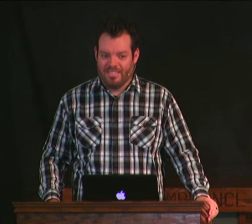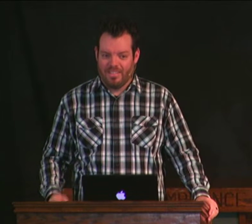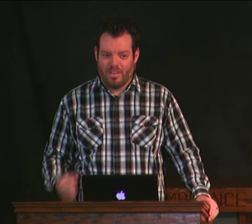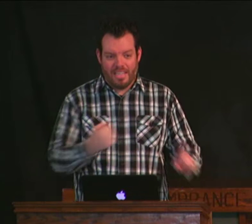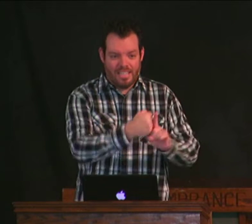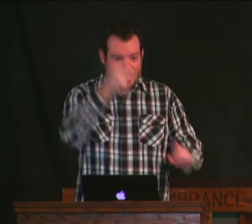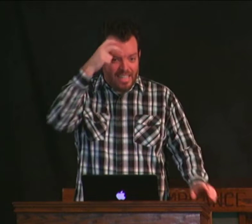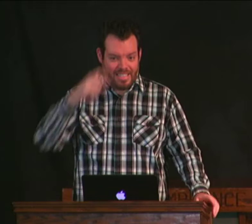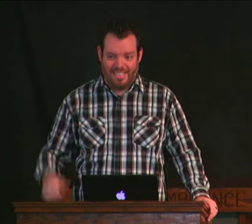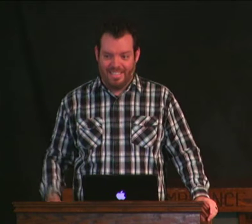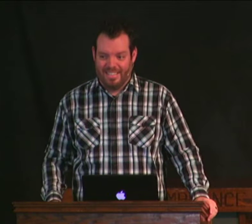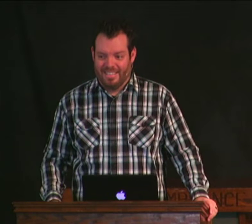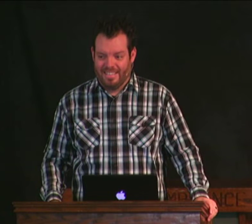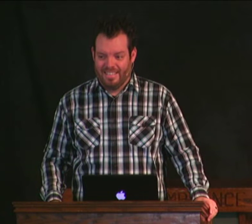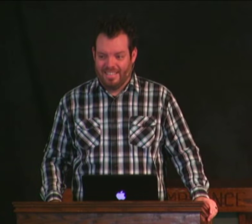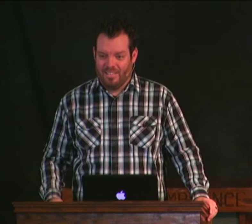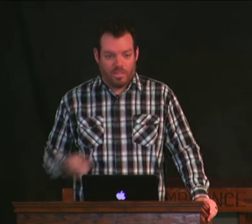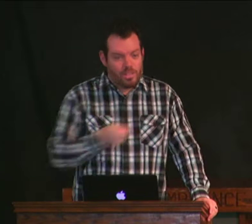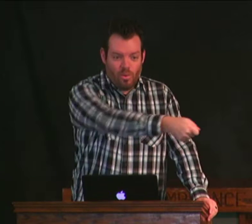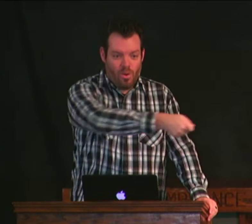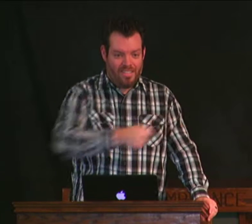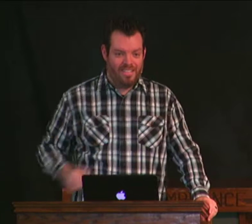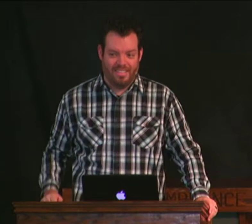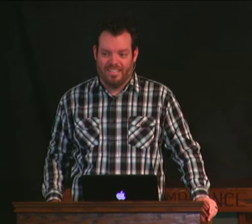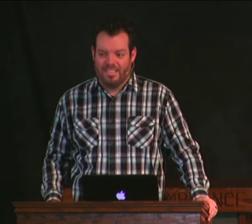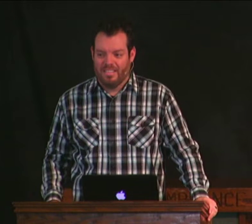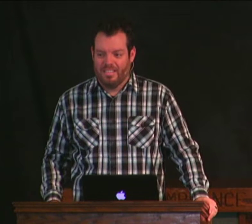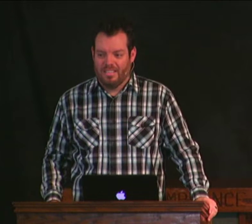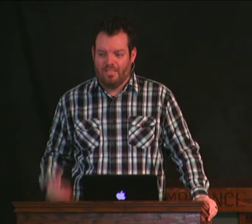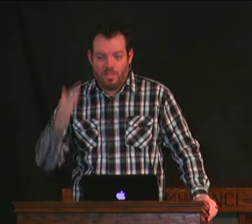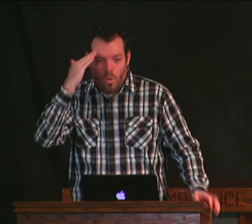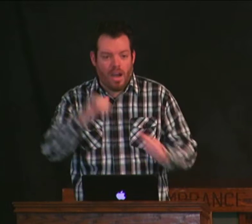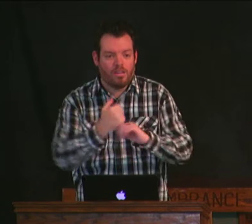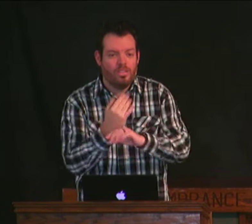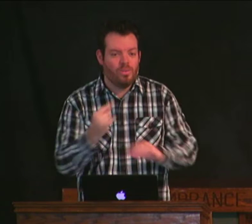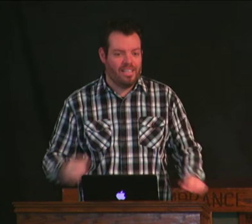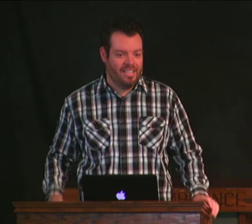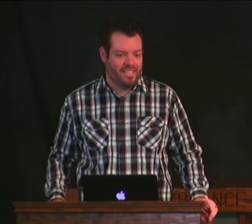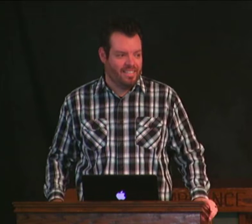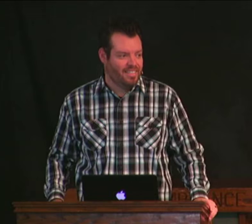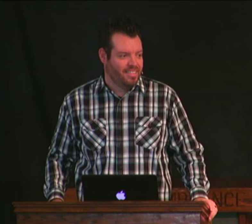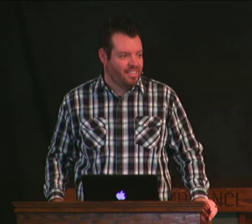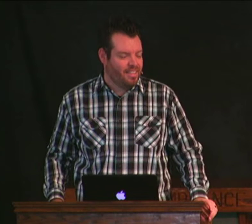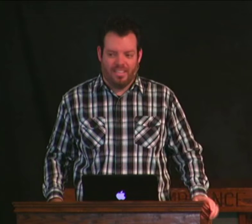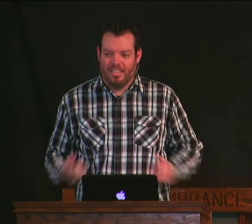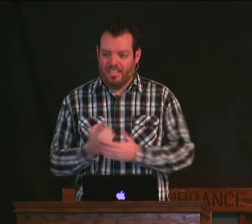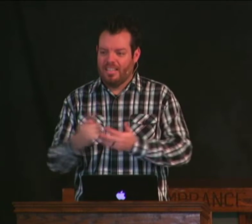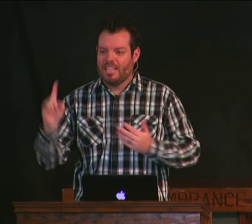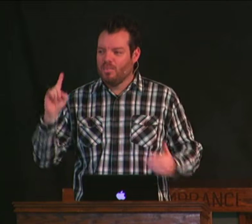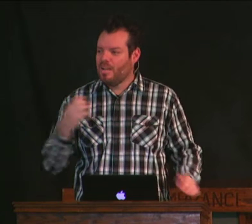You can hit Satan with the sword if you know how to use it. Last week, I wish